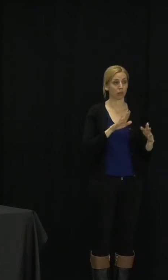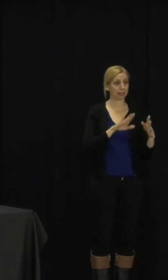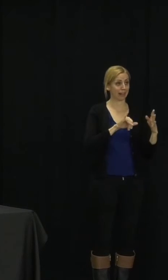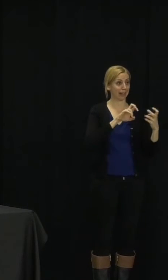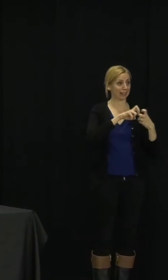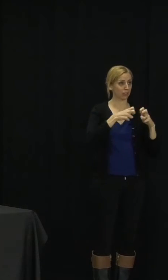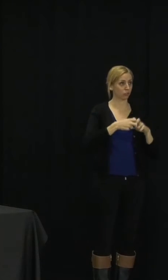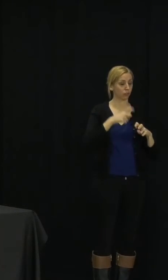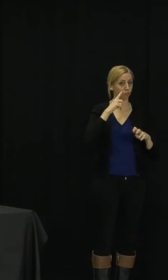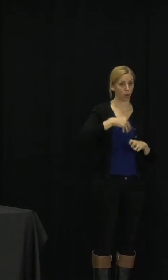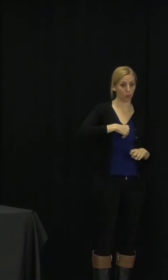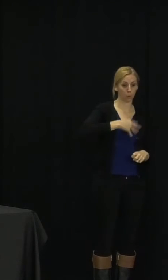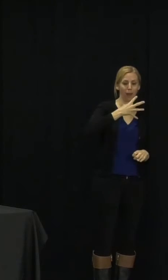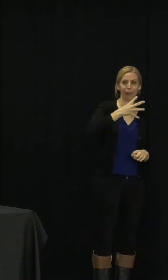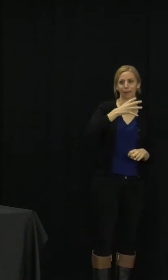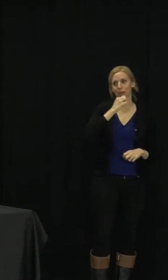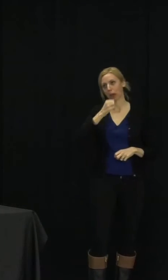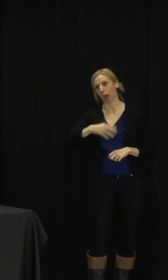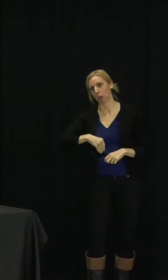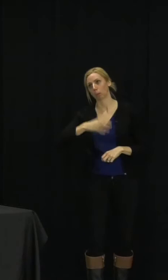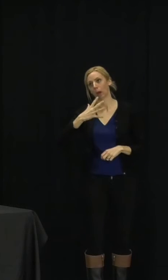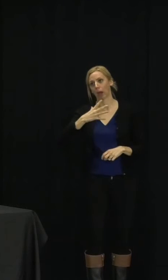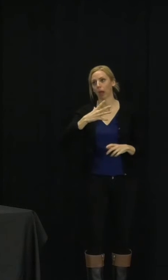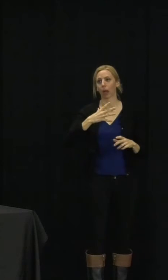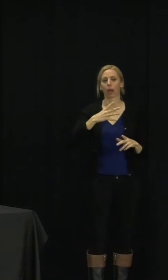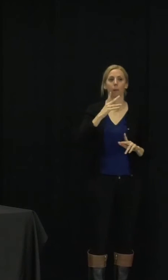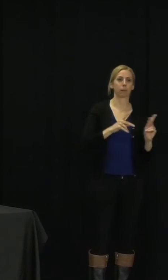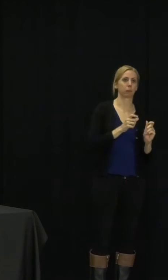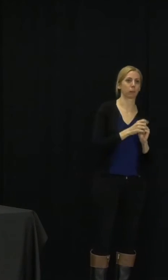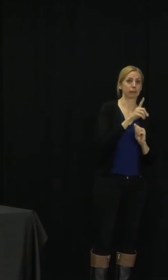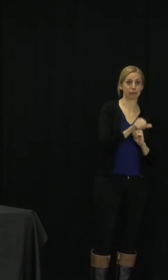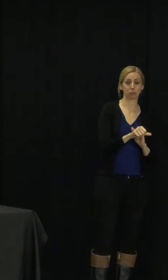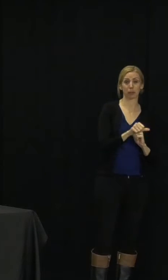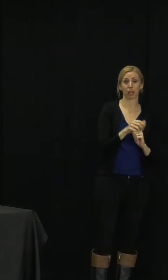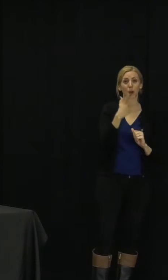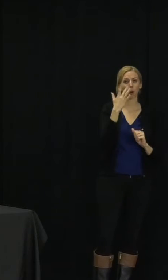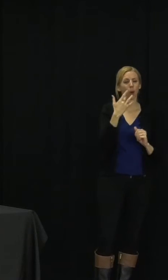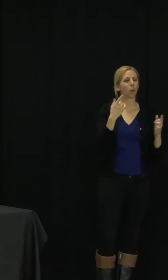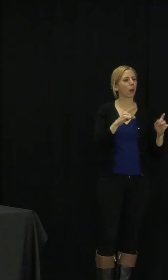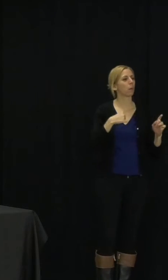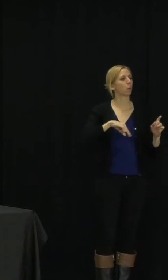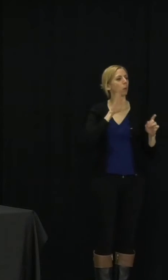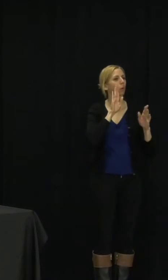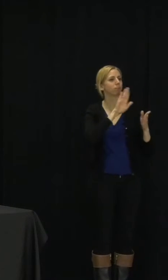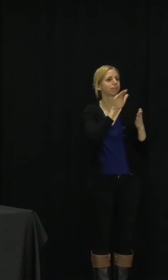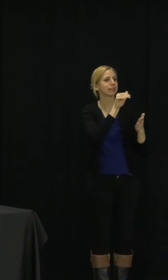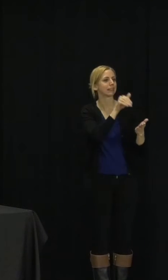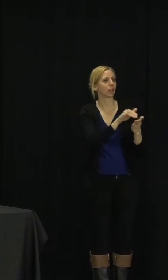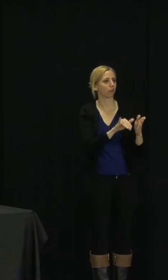to say that the Asian American Arts Alliance is really proud to be administering for the 4th